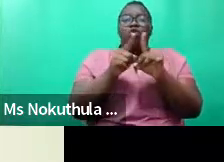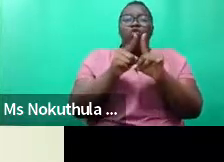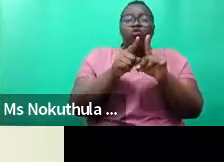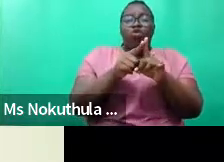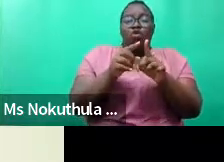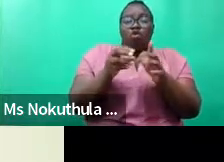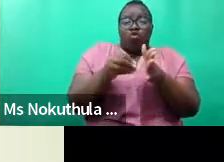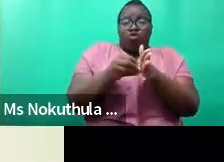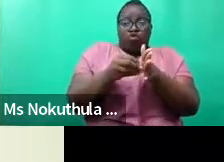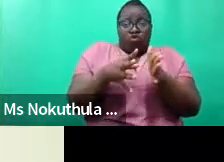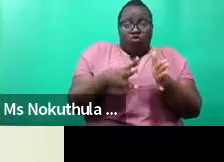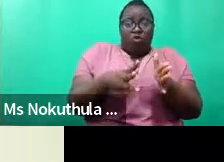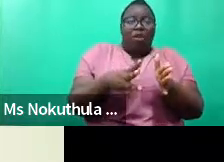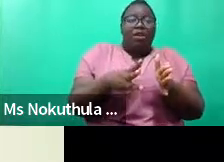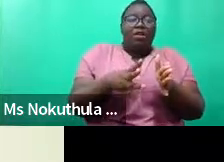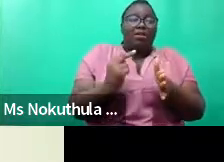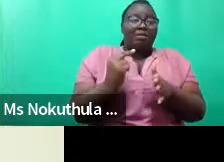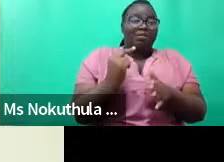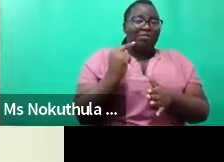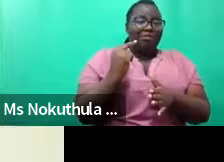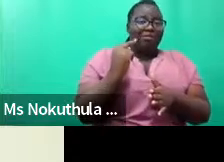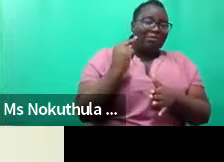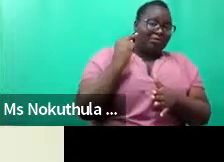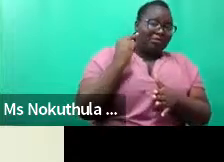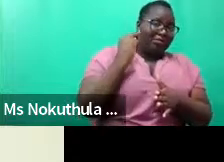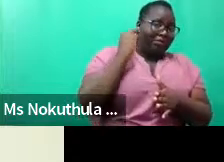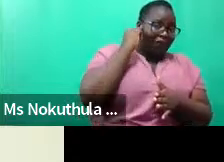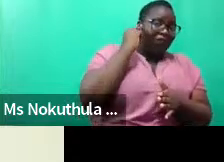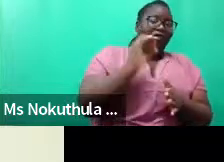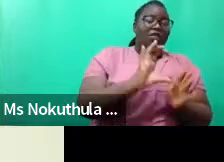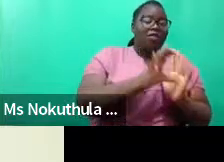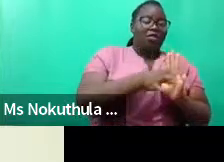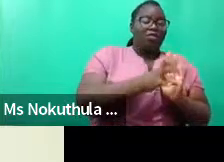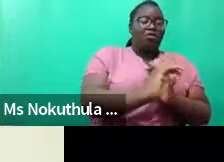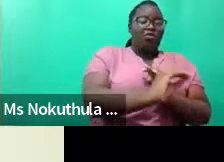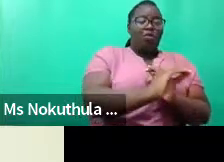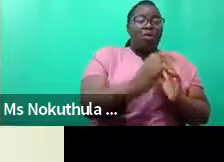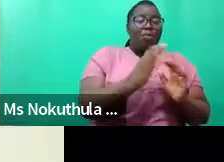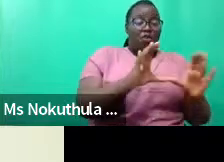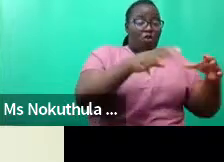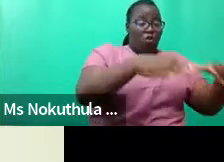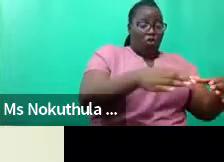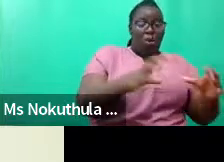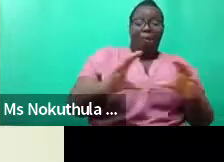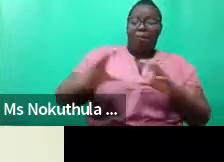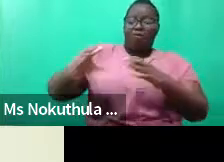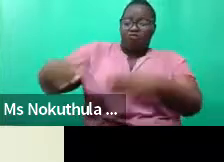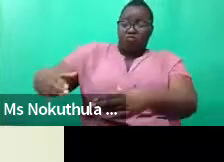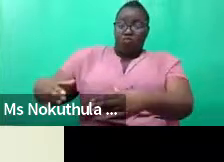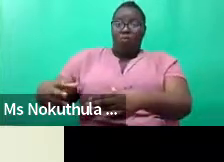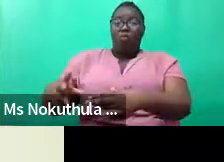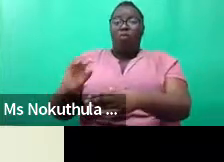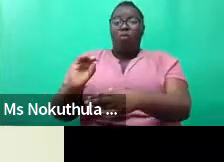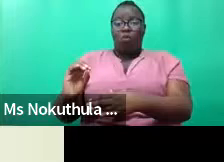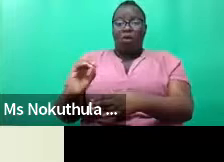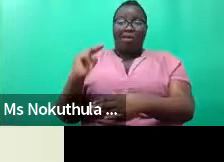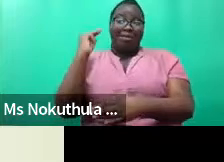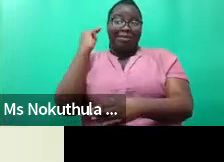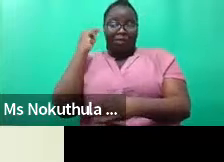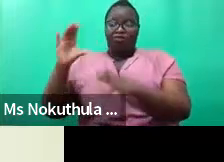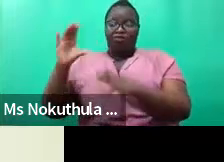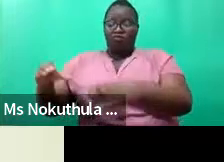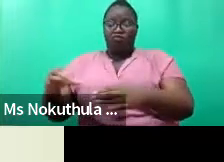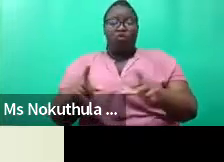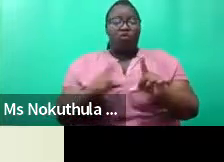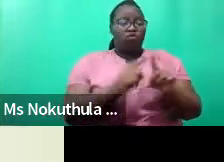with hearing disability were in one group for this reason. you'll recall that it was at